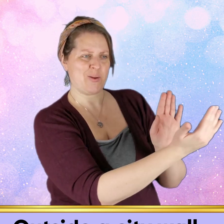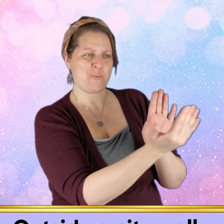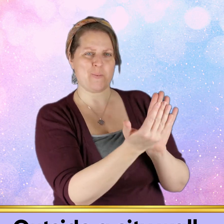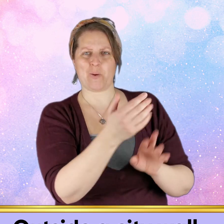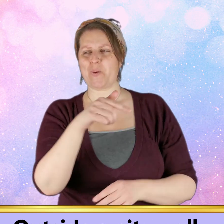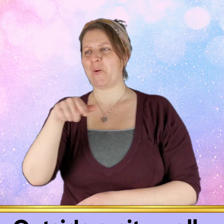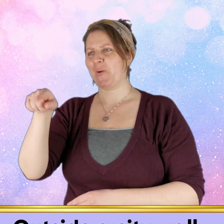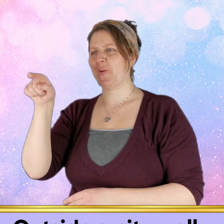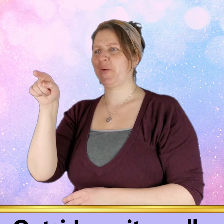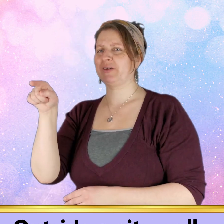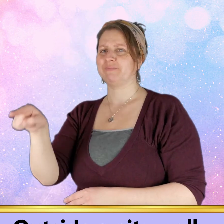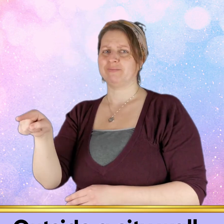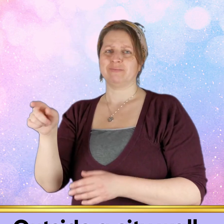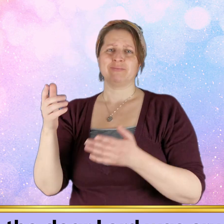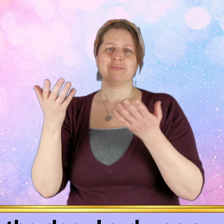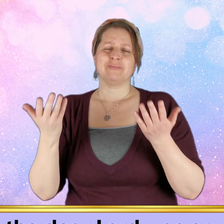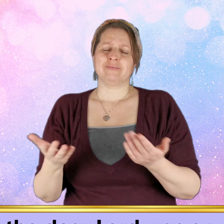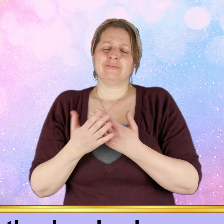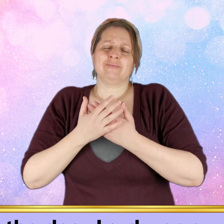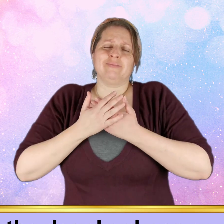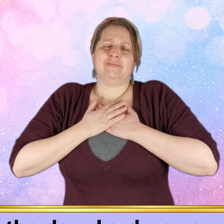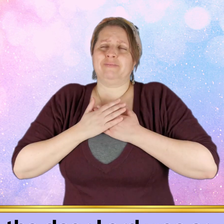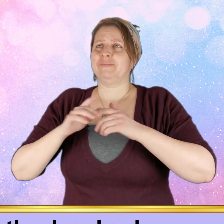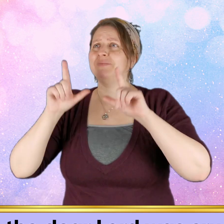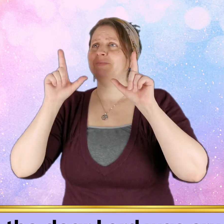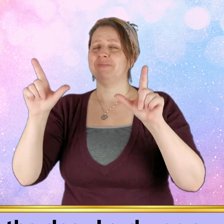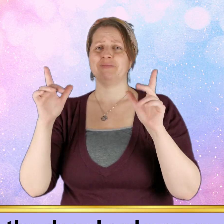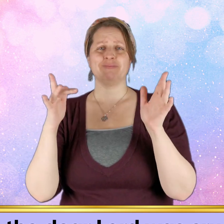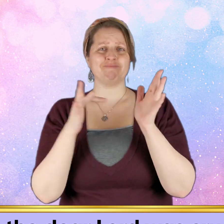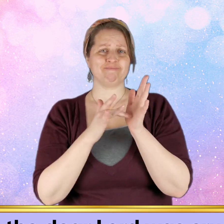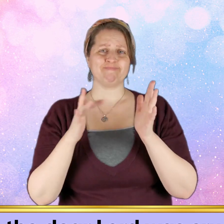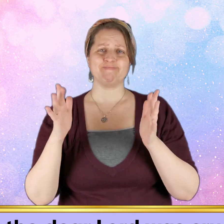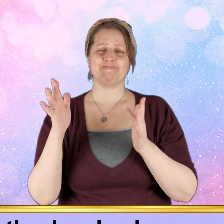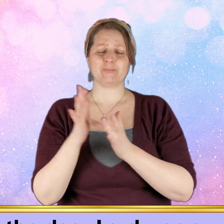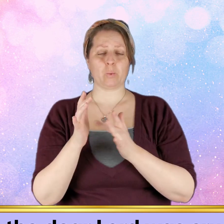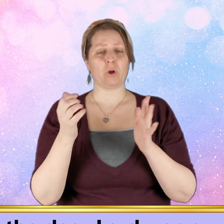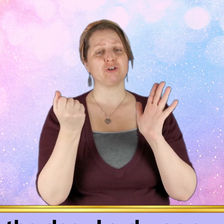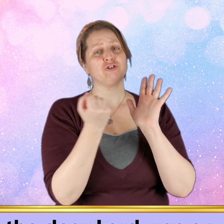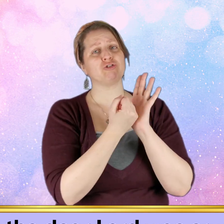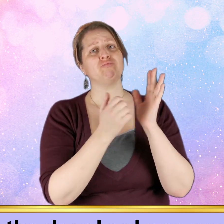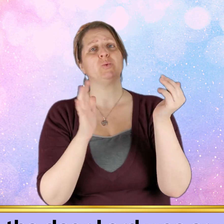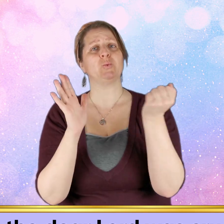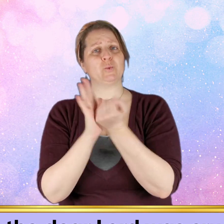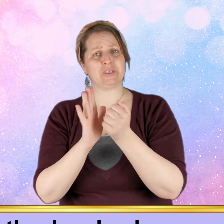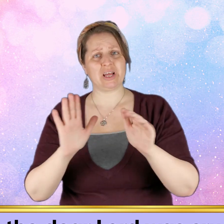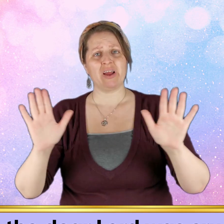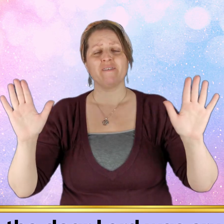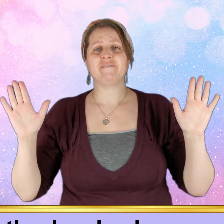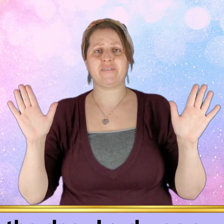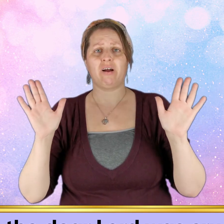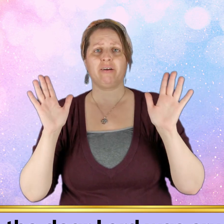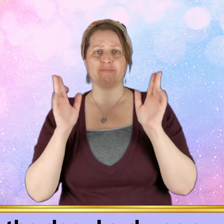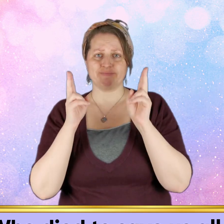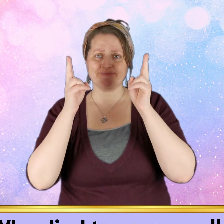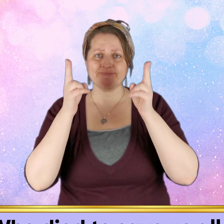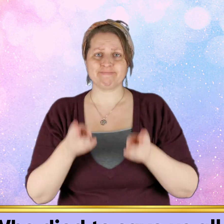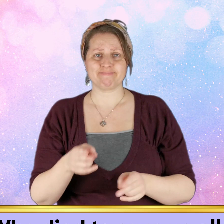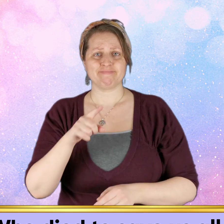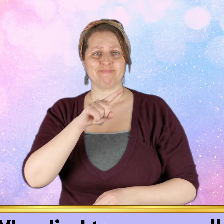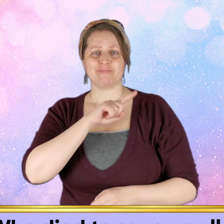city wall, where the dear Lord was crucified, who